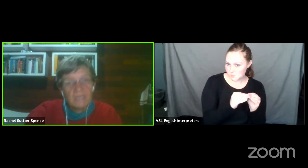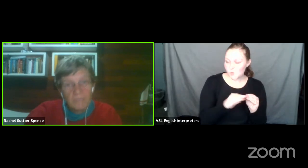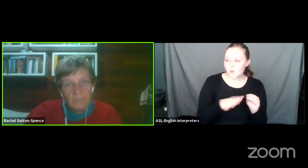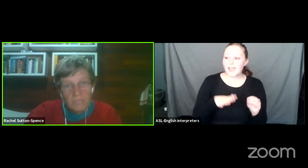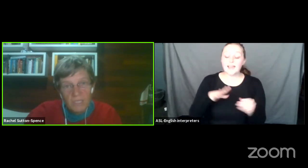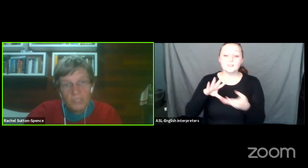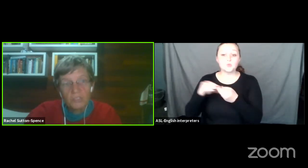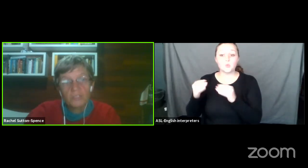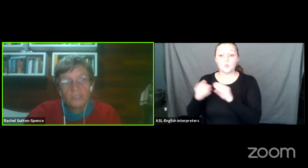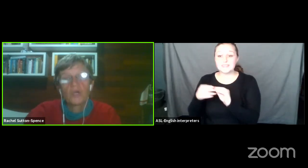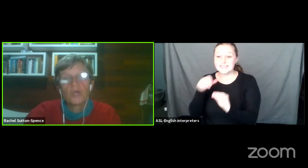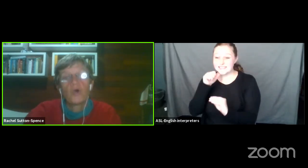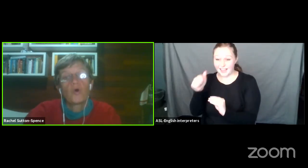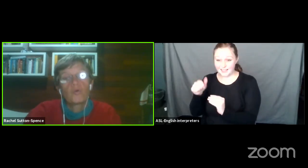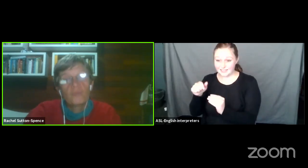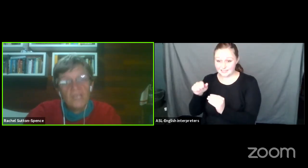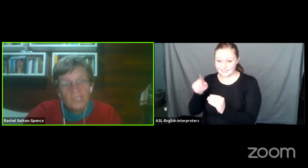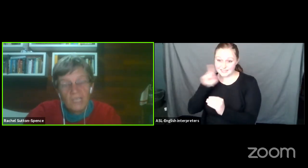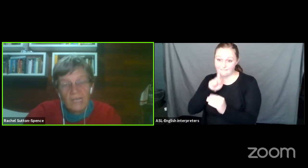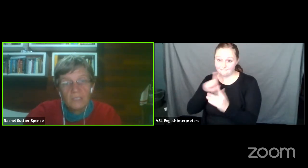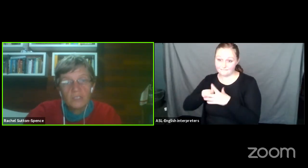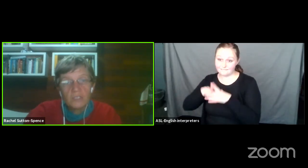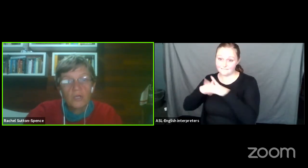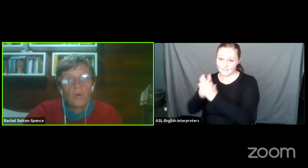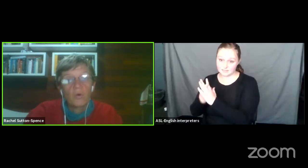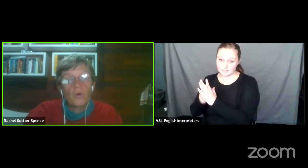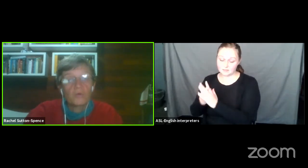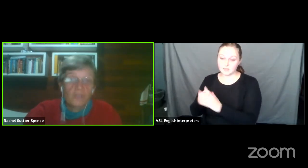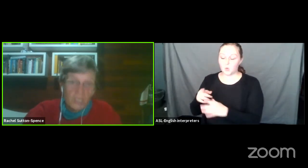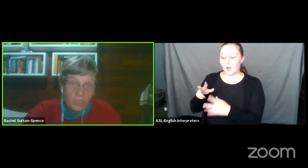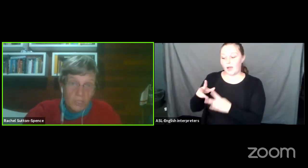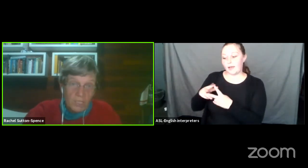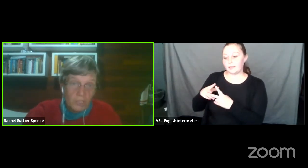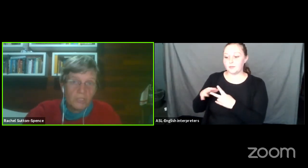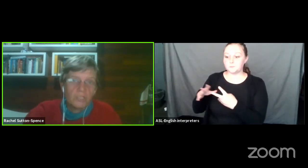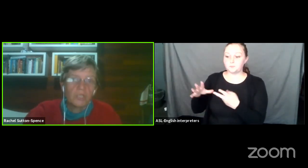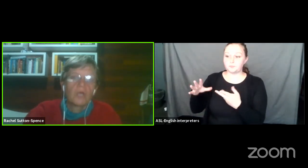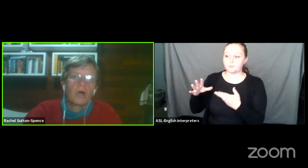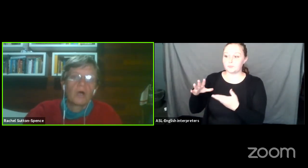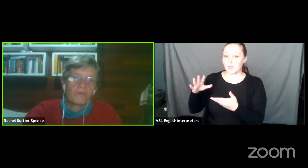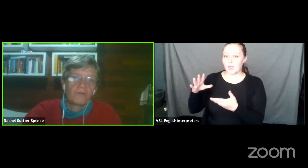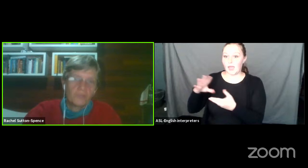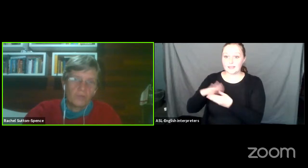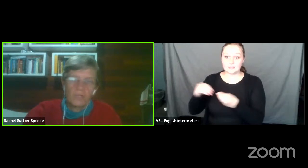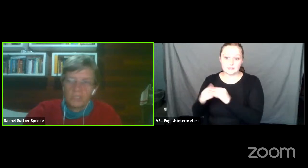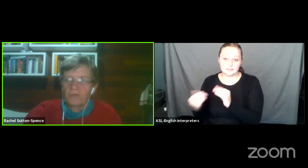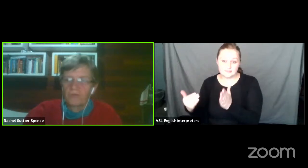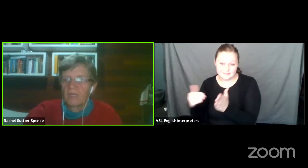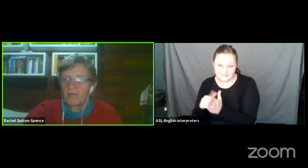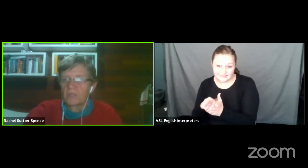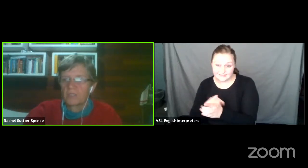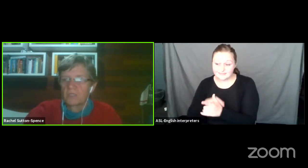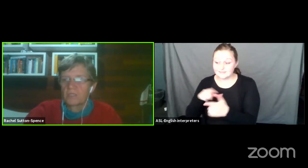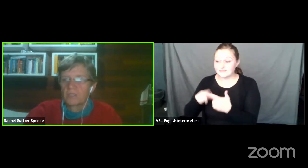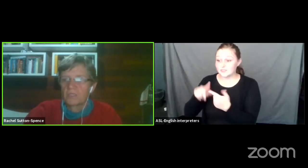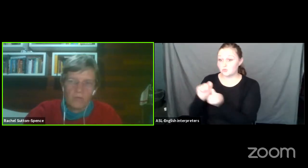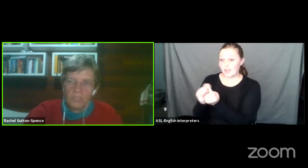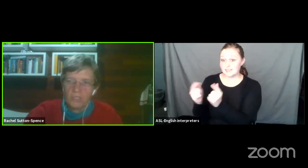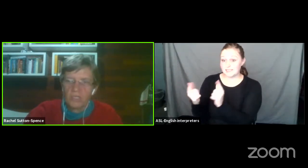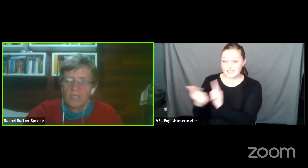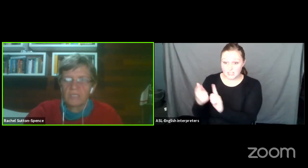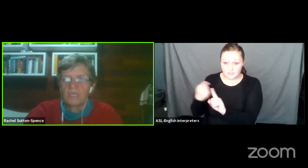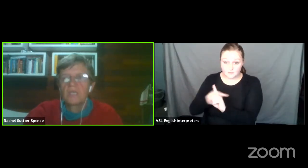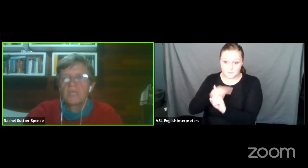either adaptations or retellings or translations of stories from